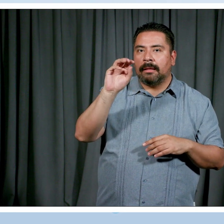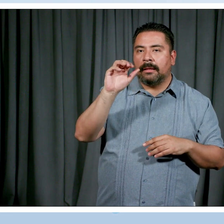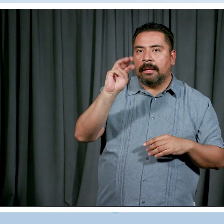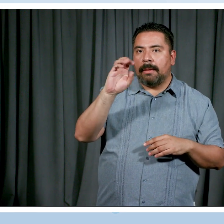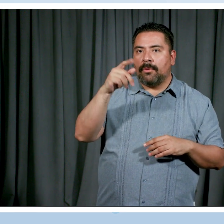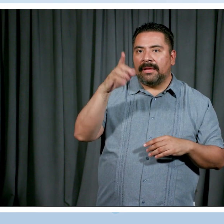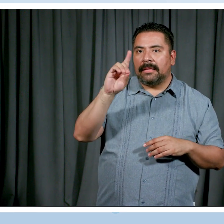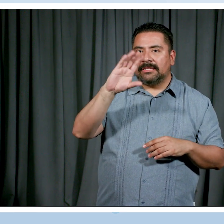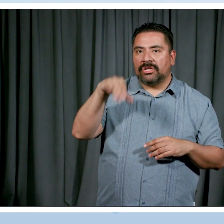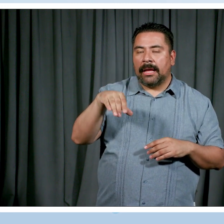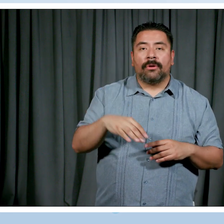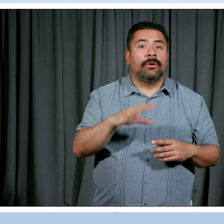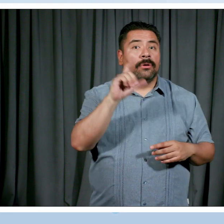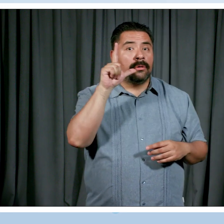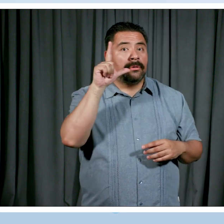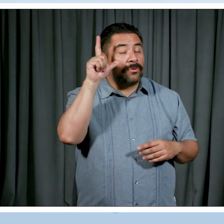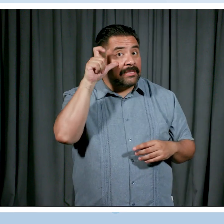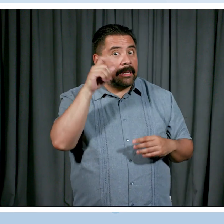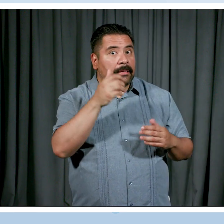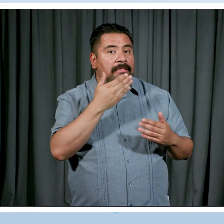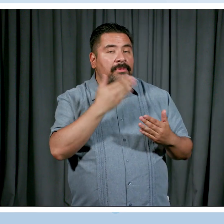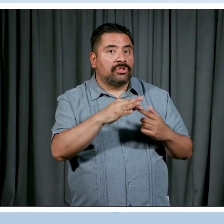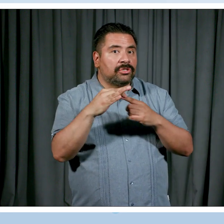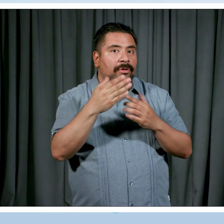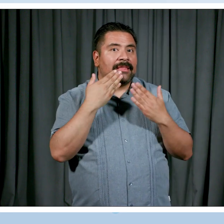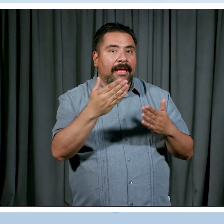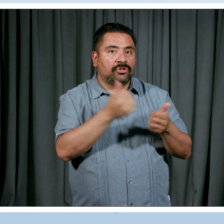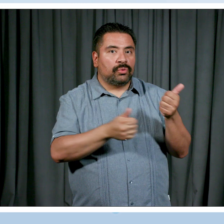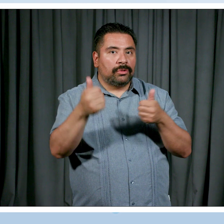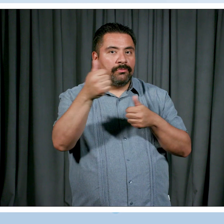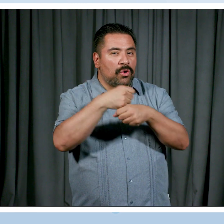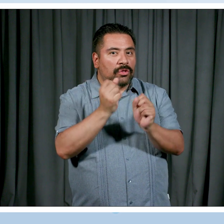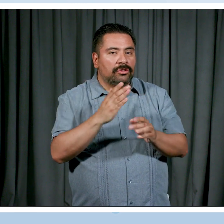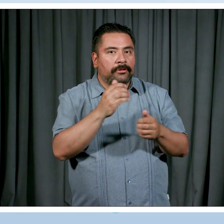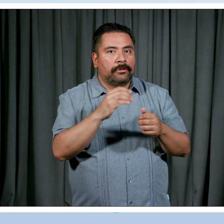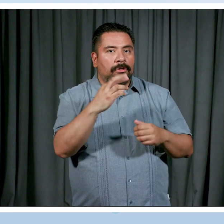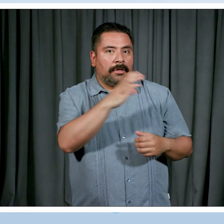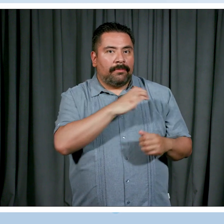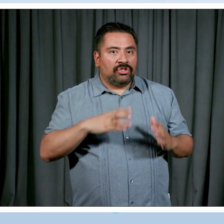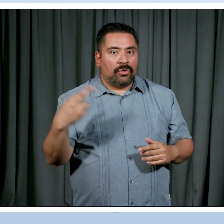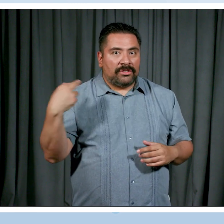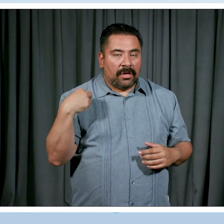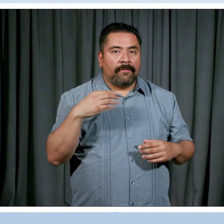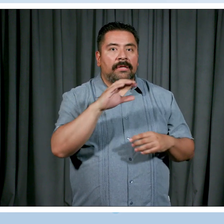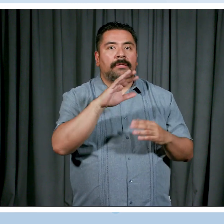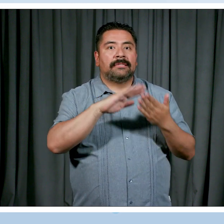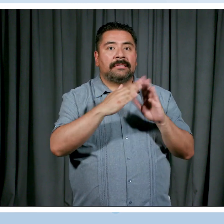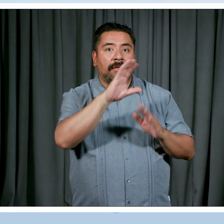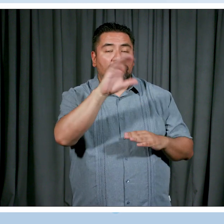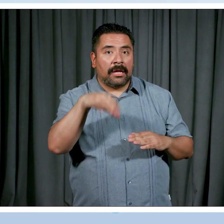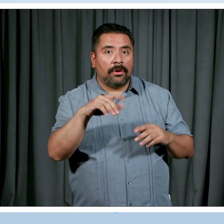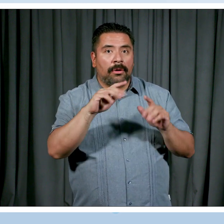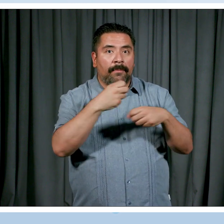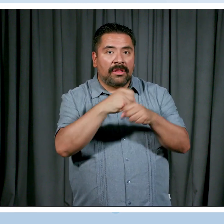MOPD Chicago. Special thanks to our executive producer, Commissioner Rachel Arfa, the City of Chicago's production team, our